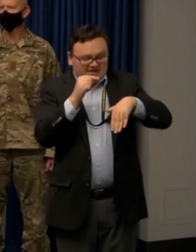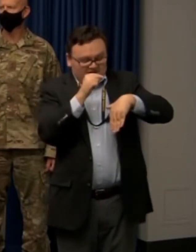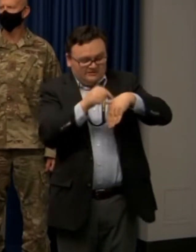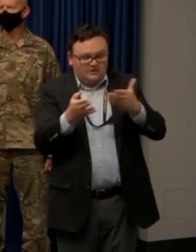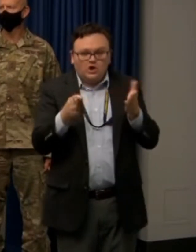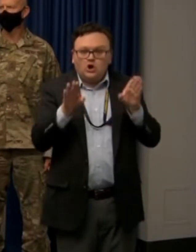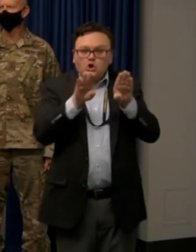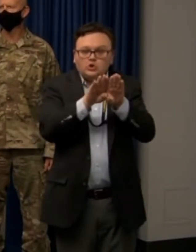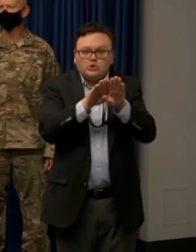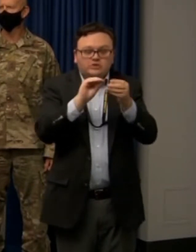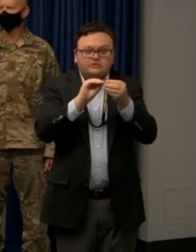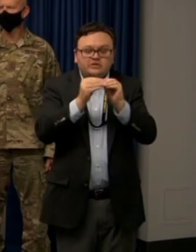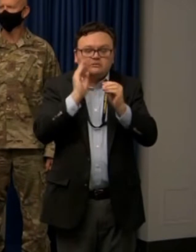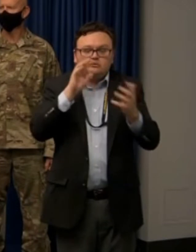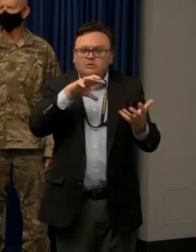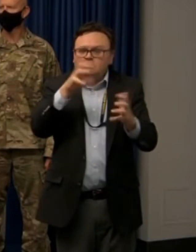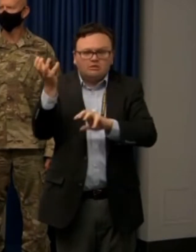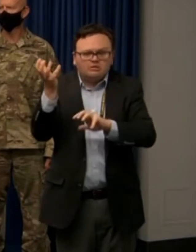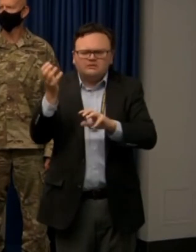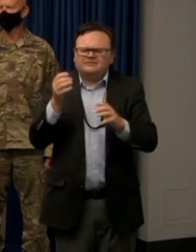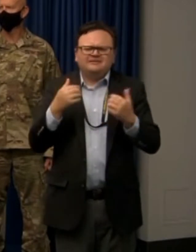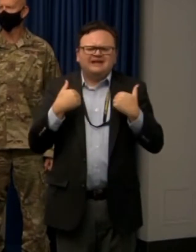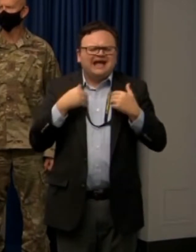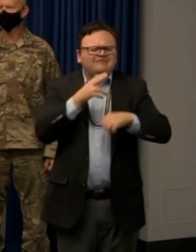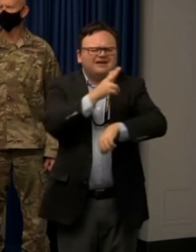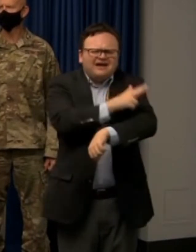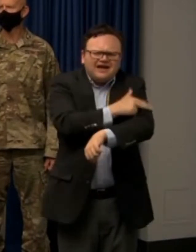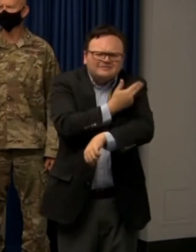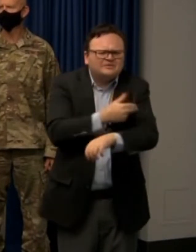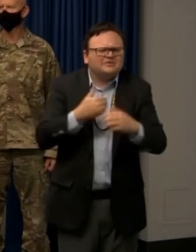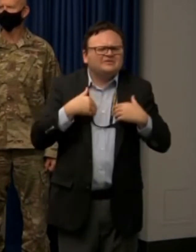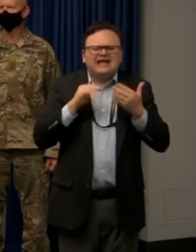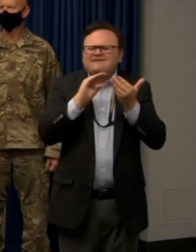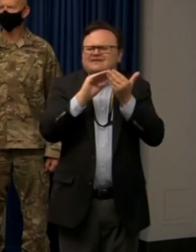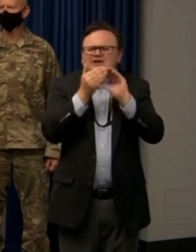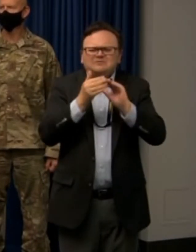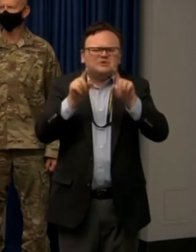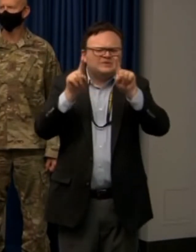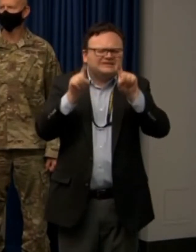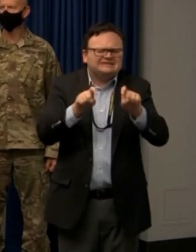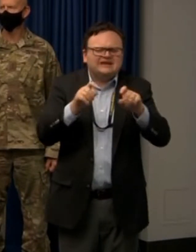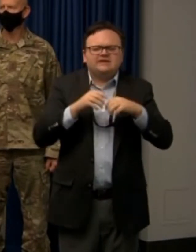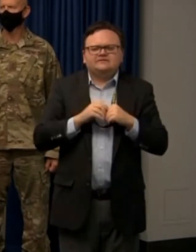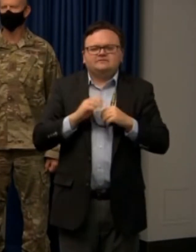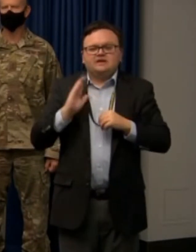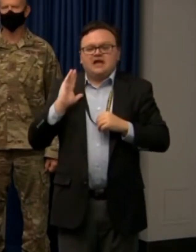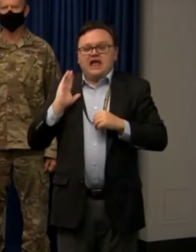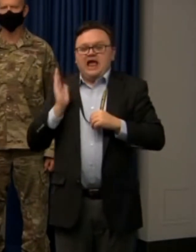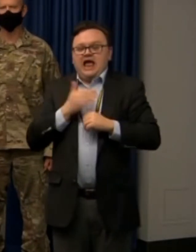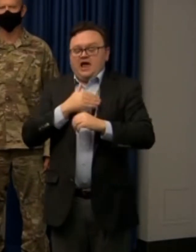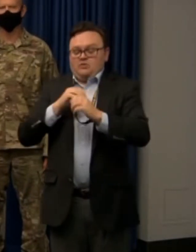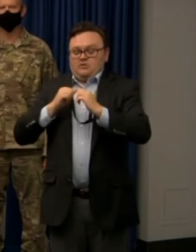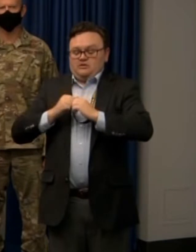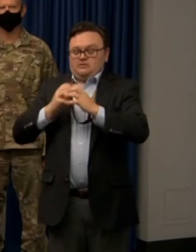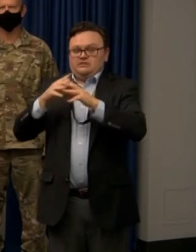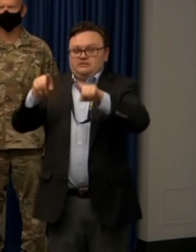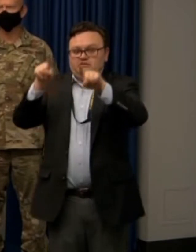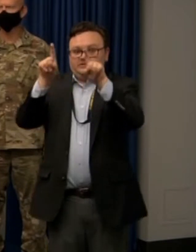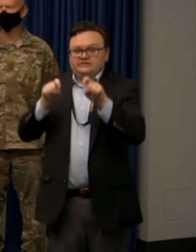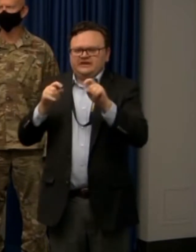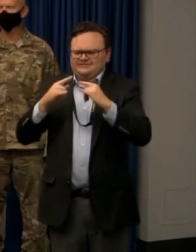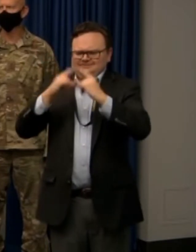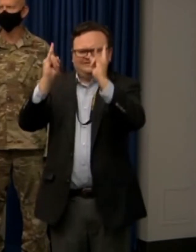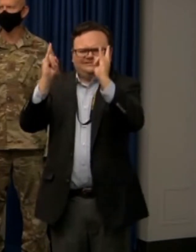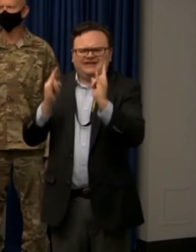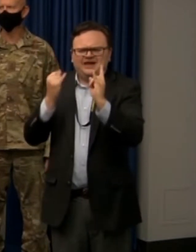You have hospitals, you have community things. Our sites, because they're outdoors with tents, if it were to get 40, 50 mile an